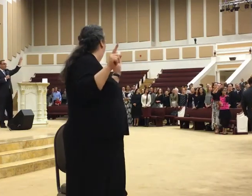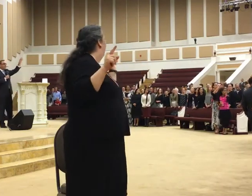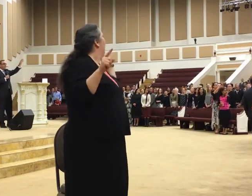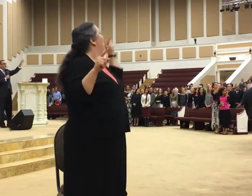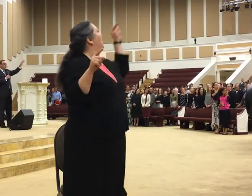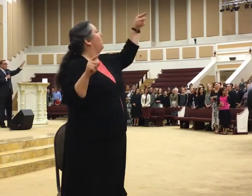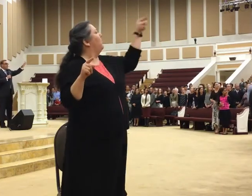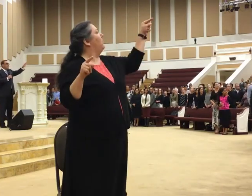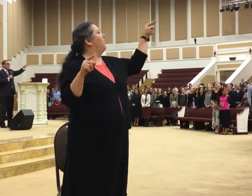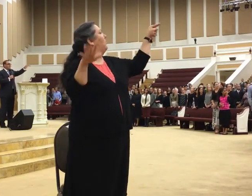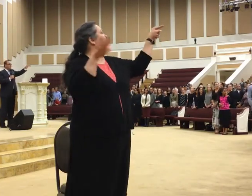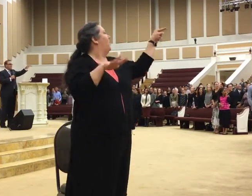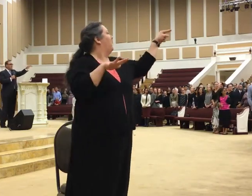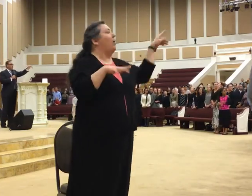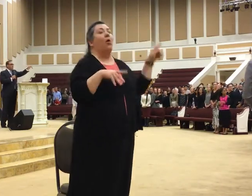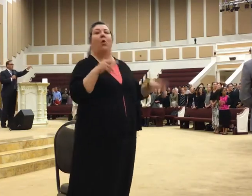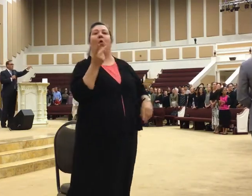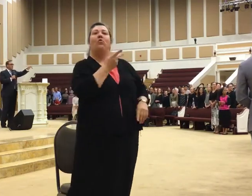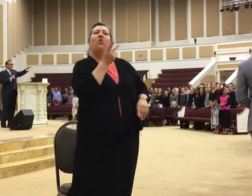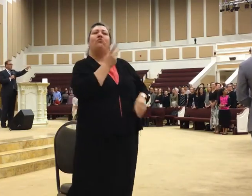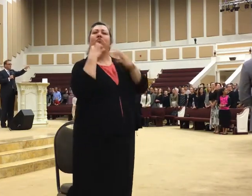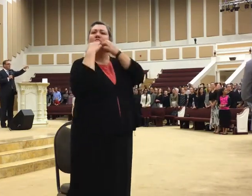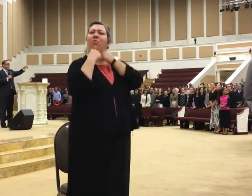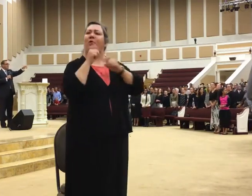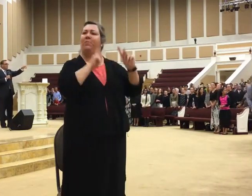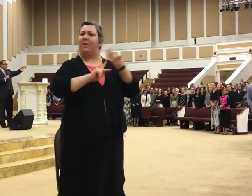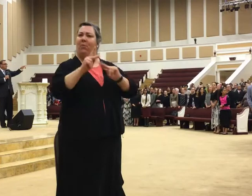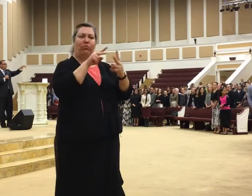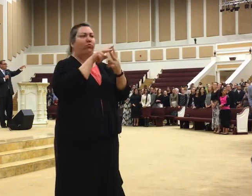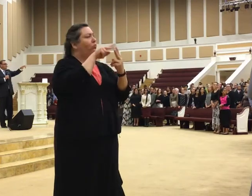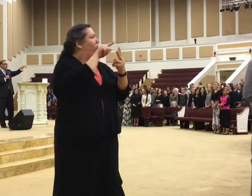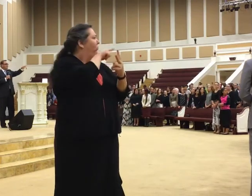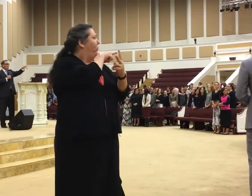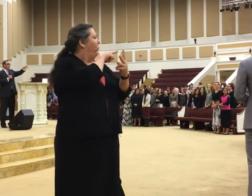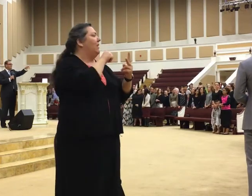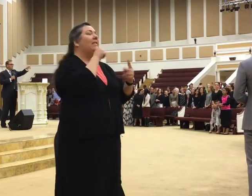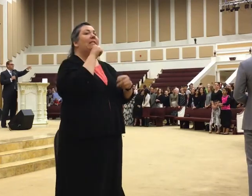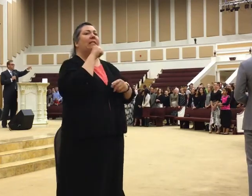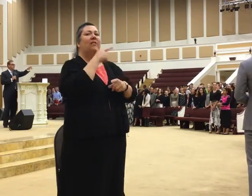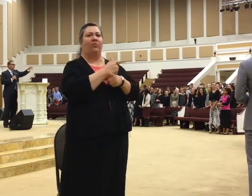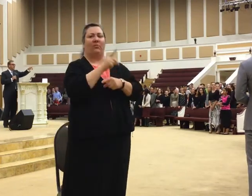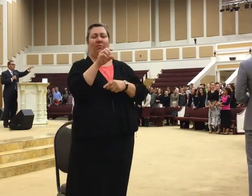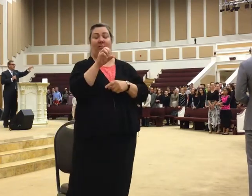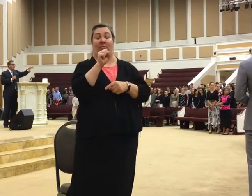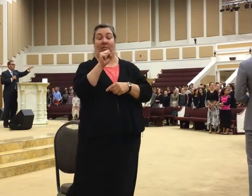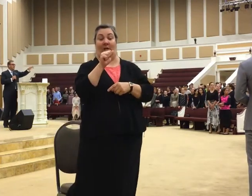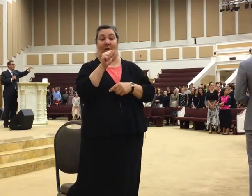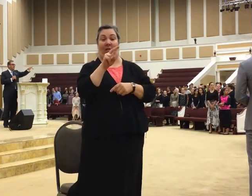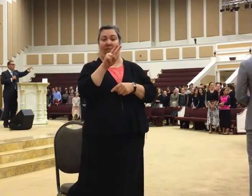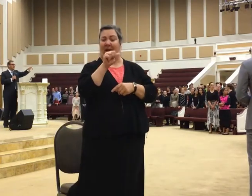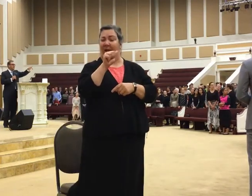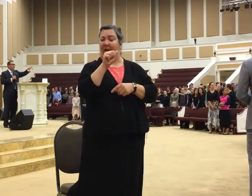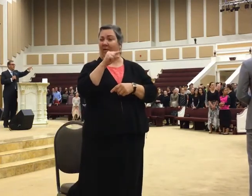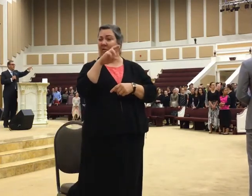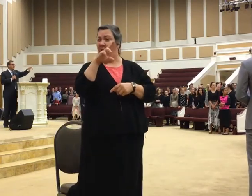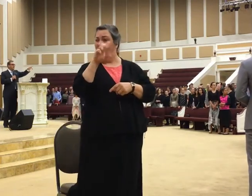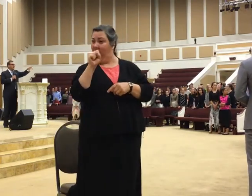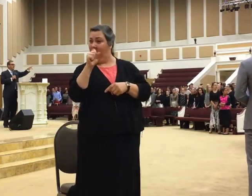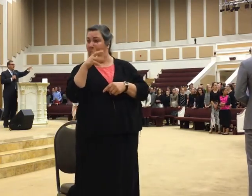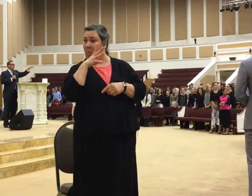back. These precious folks, this is Sister Saavedra's mom and sister.